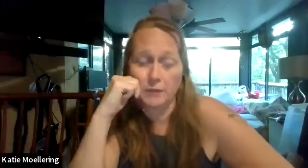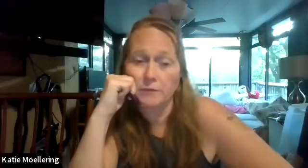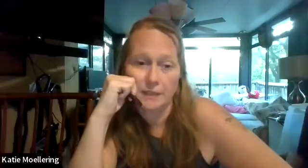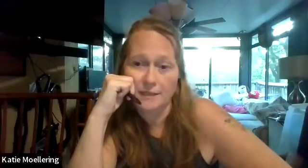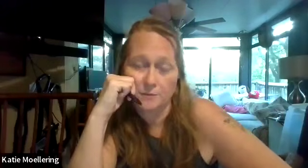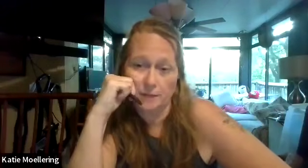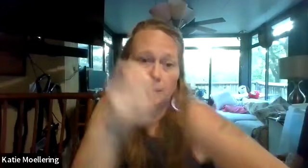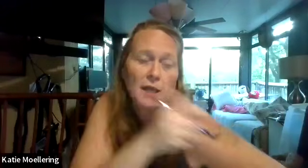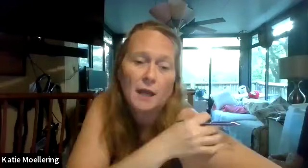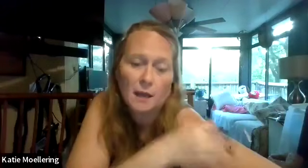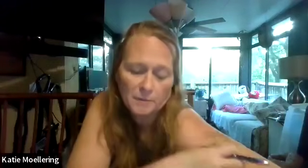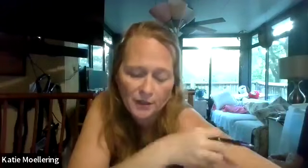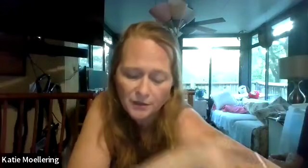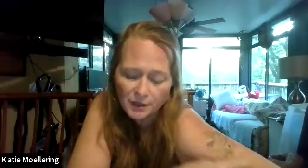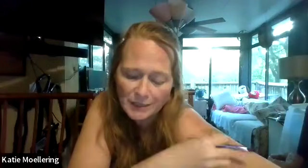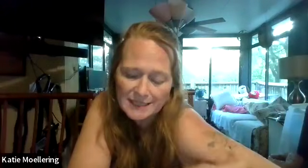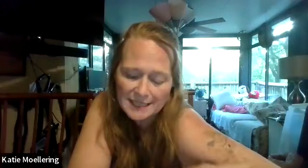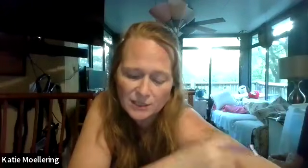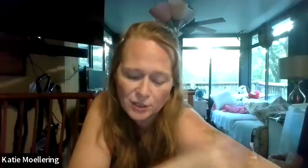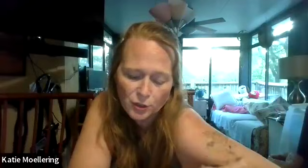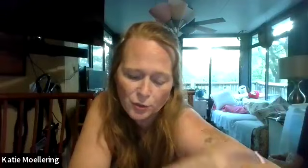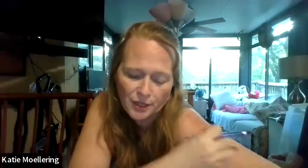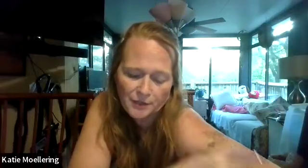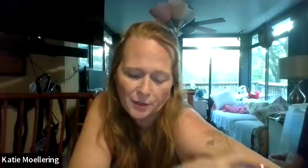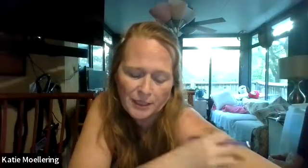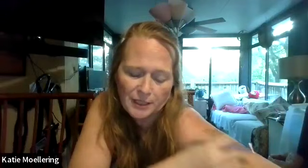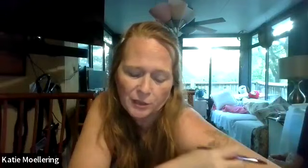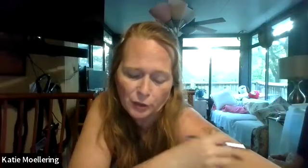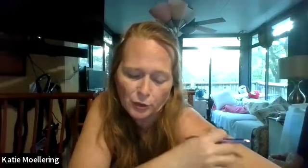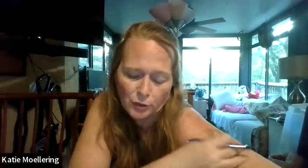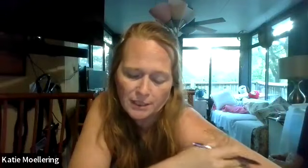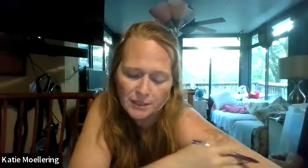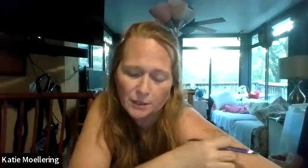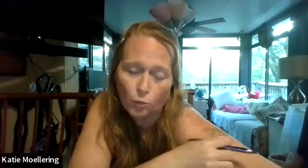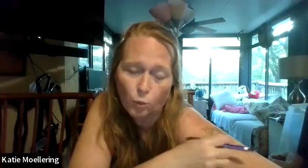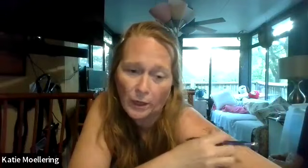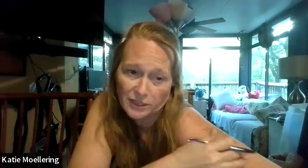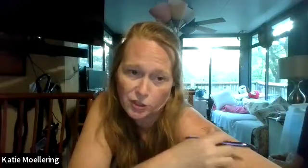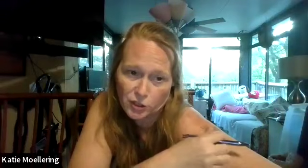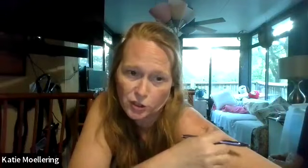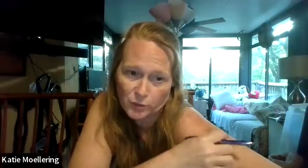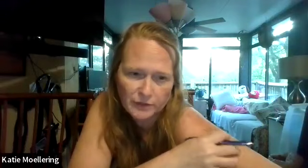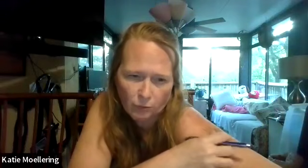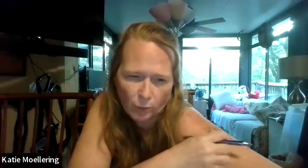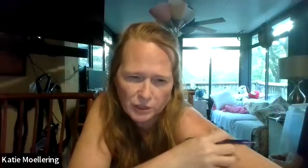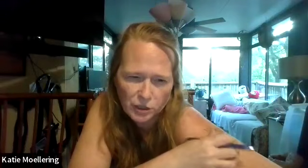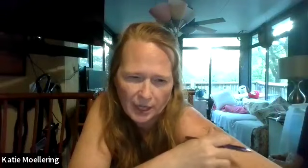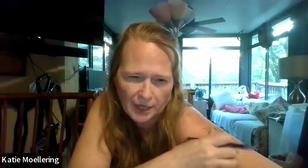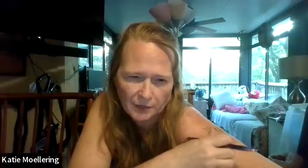class. We did with the last one. Okay. The other thing we didn't do that I thought we could include is witch. We haven't done witch yet, I